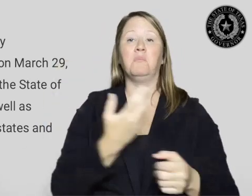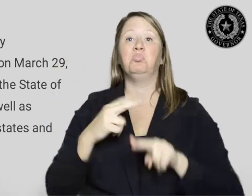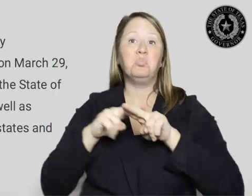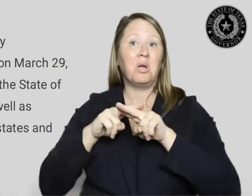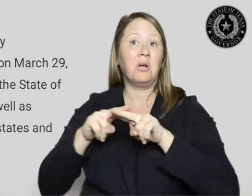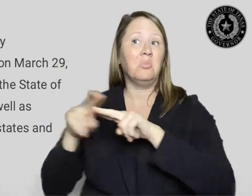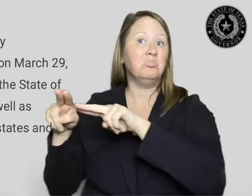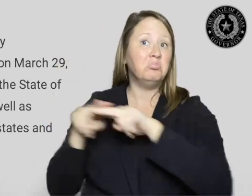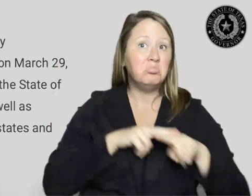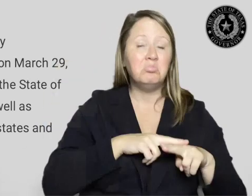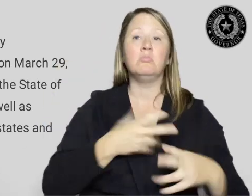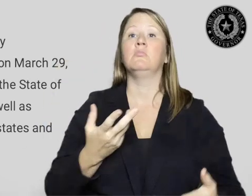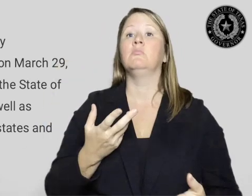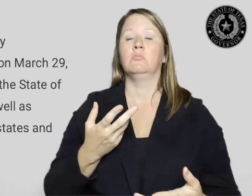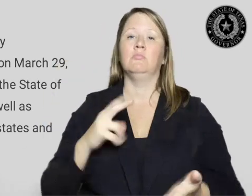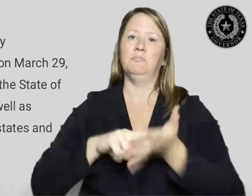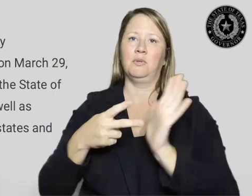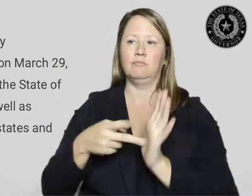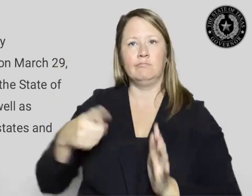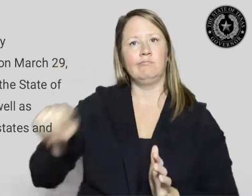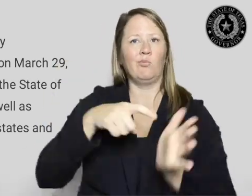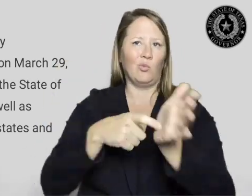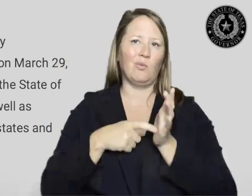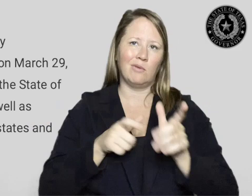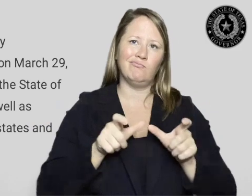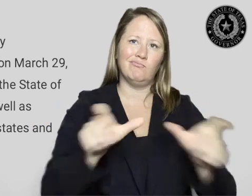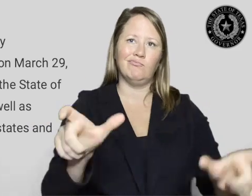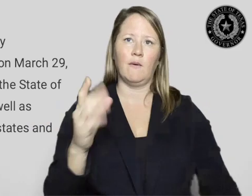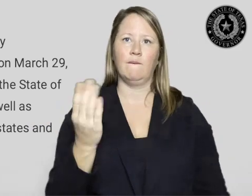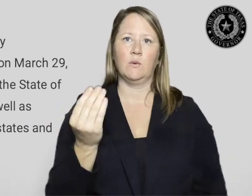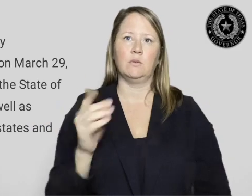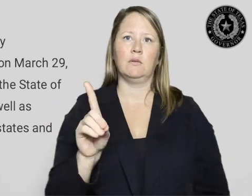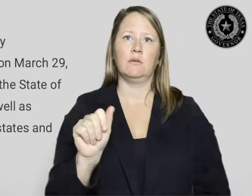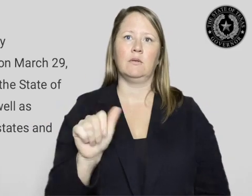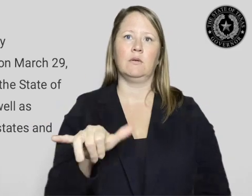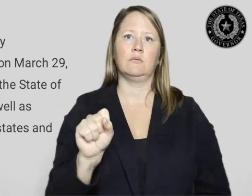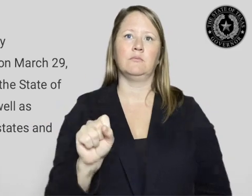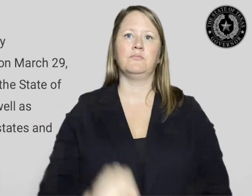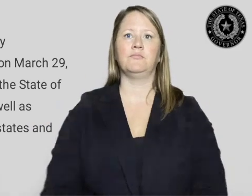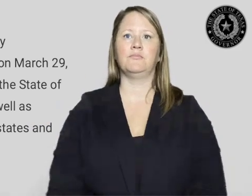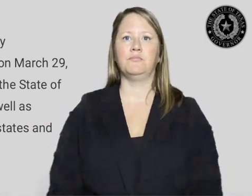as several other states and cities. And